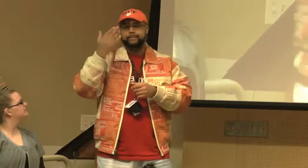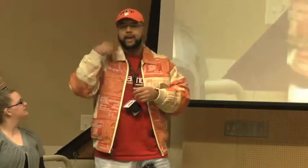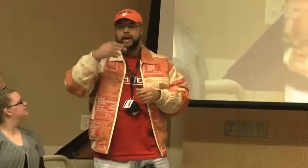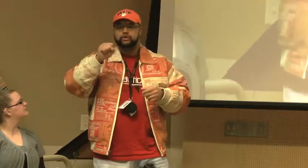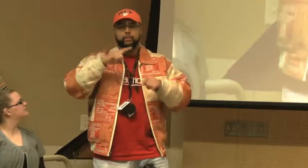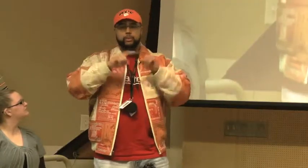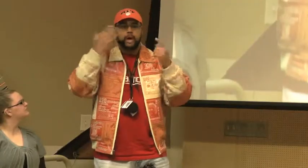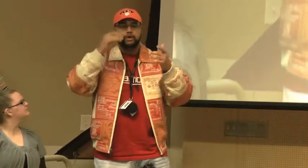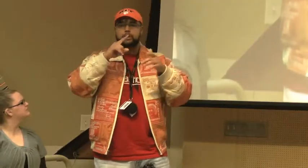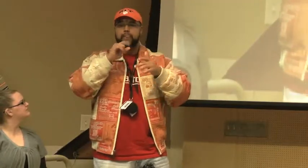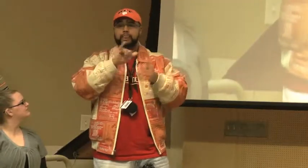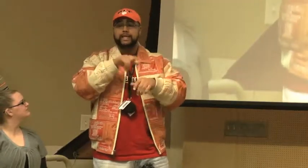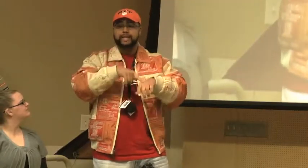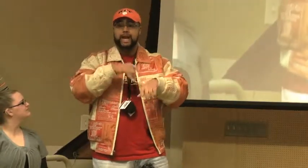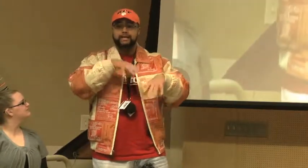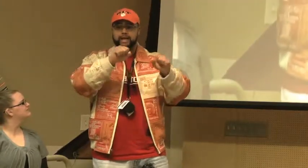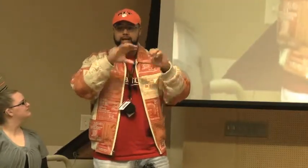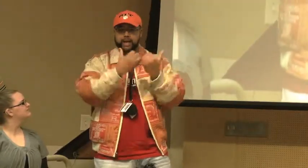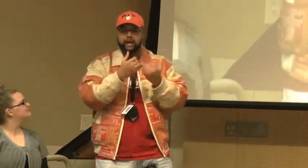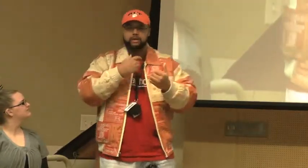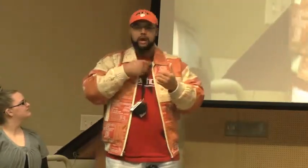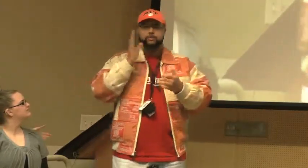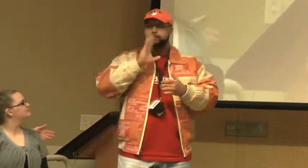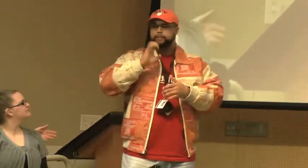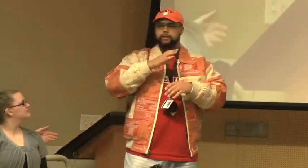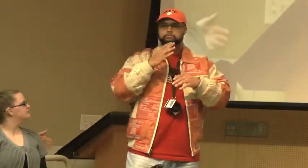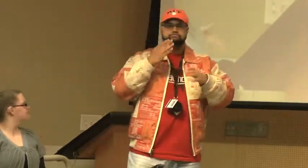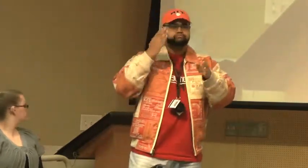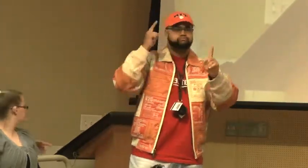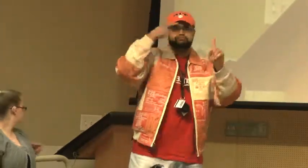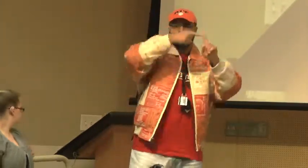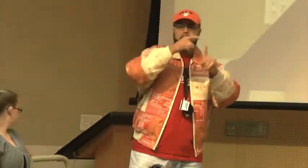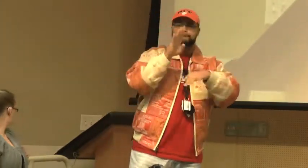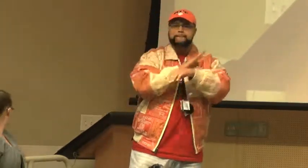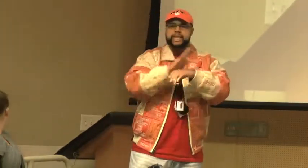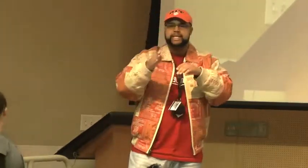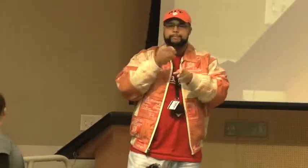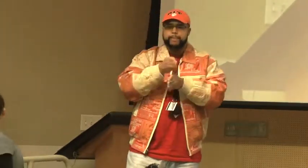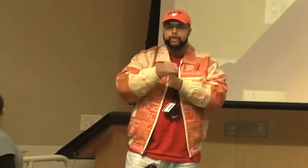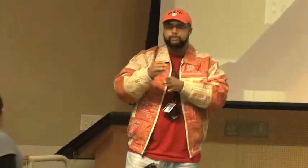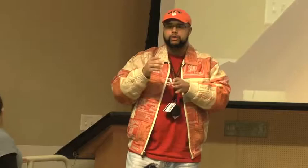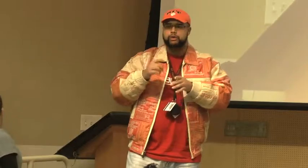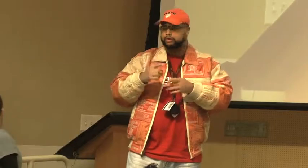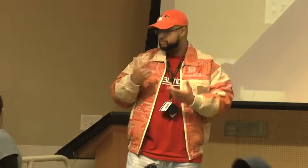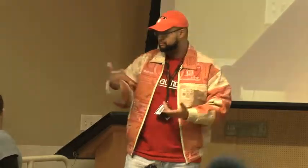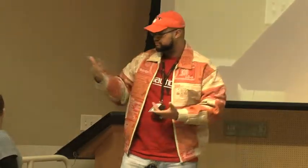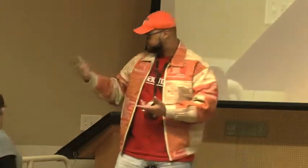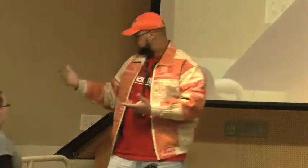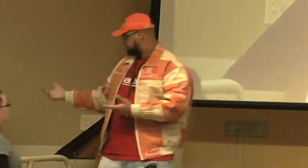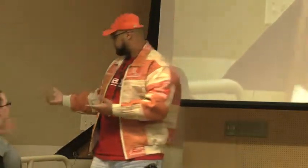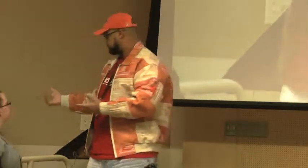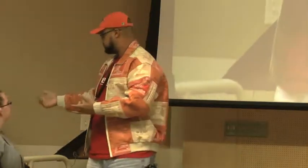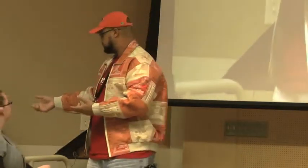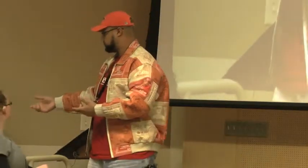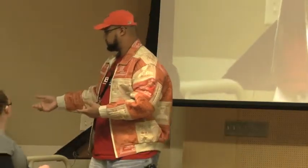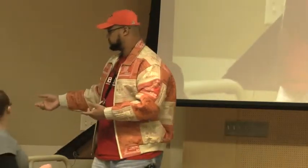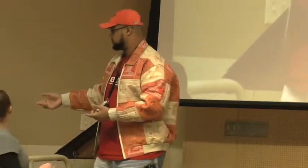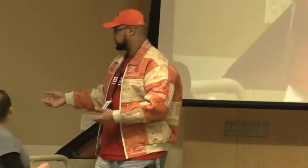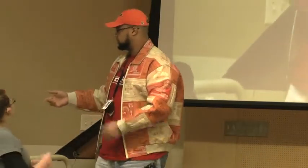know, it's a lot to say before in high school, at that time I took classes, but my goal was to become in business, so I majored in